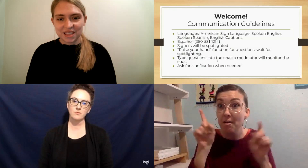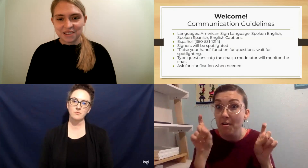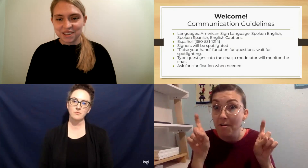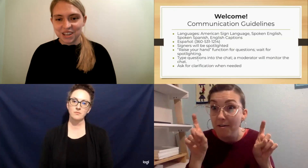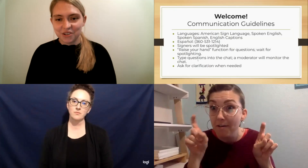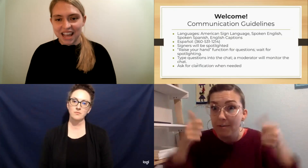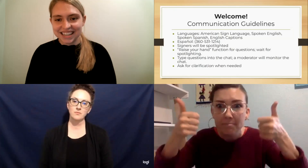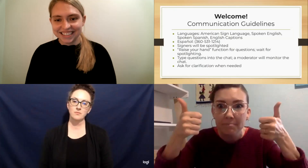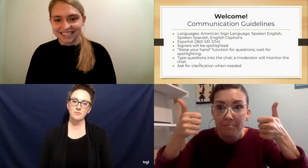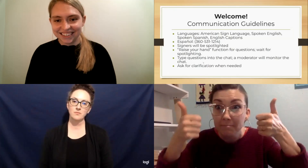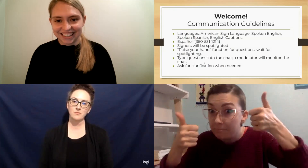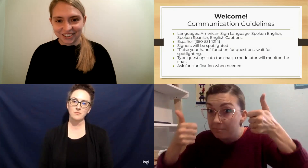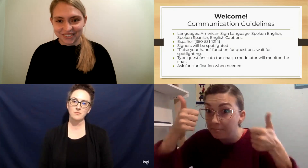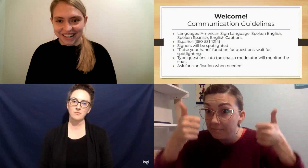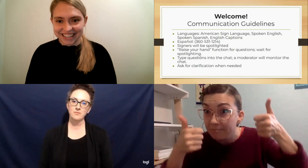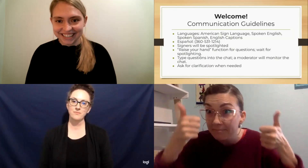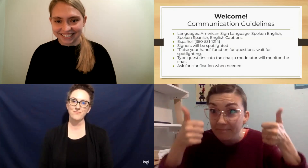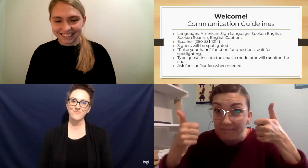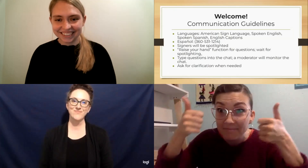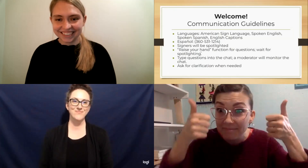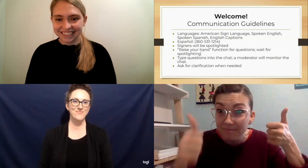So I think we can go ahead and get started. Are we